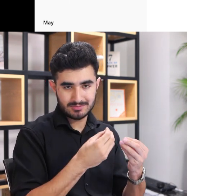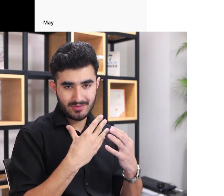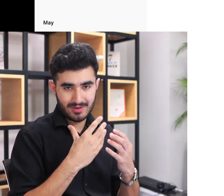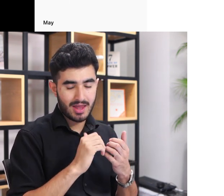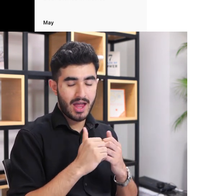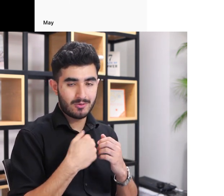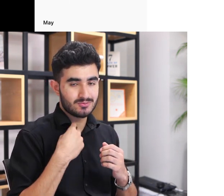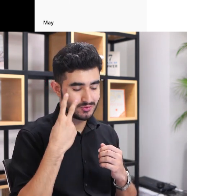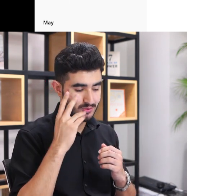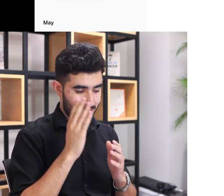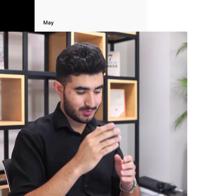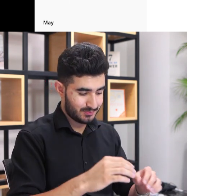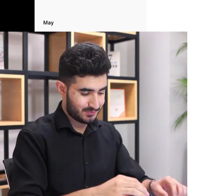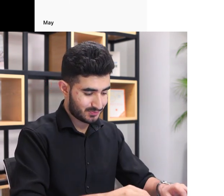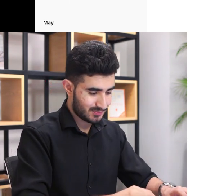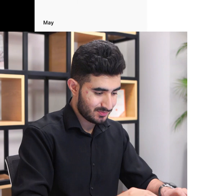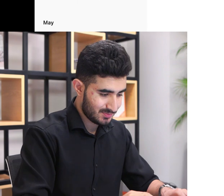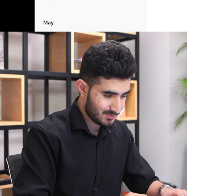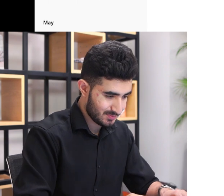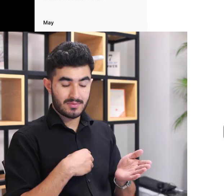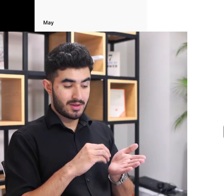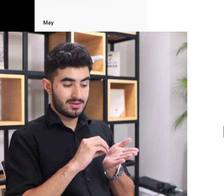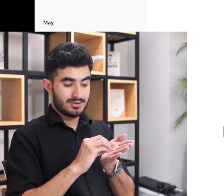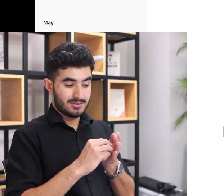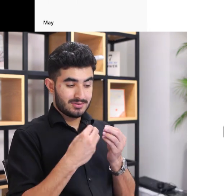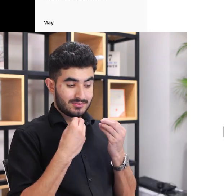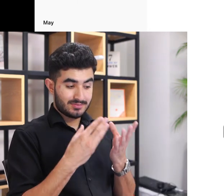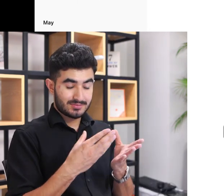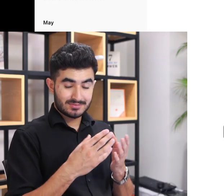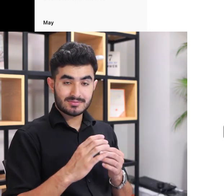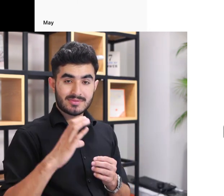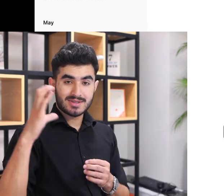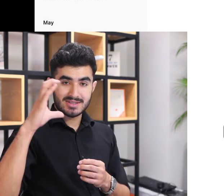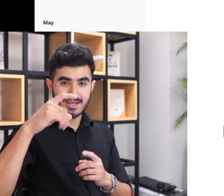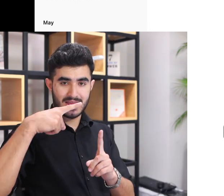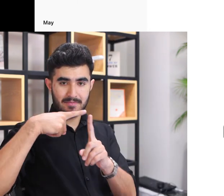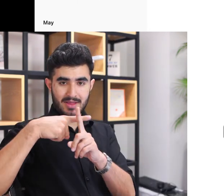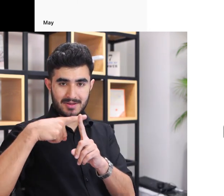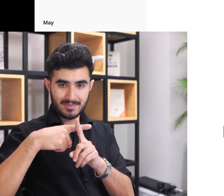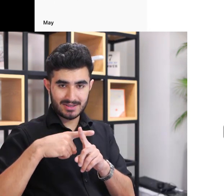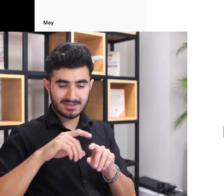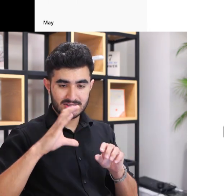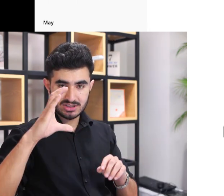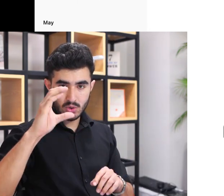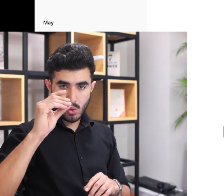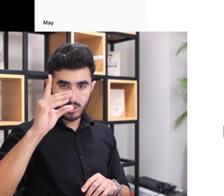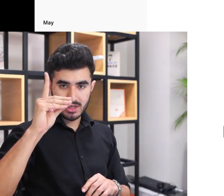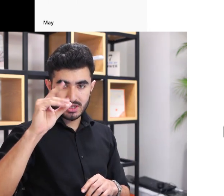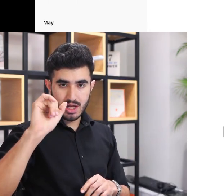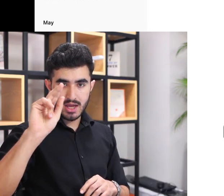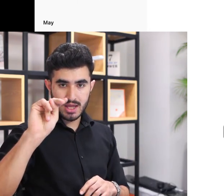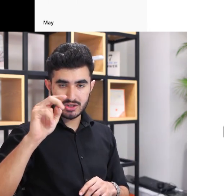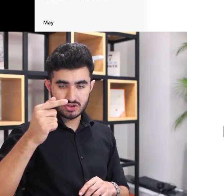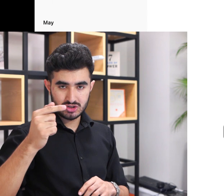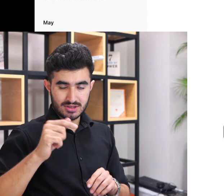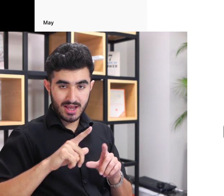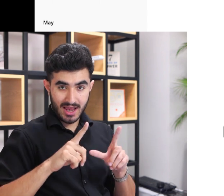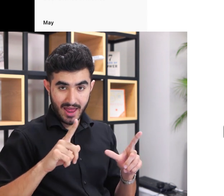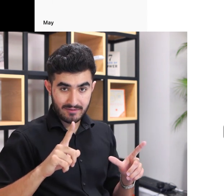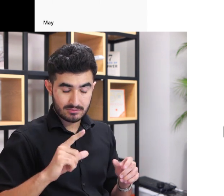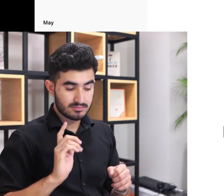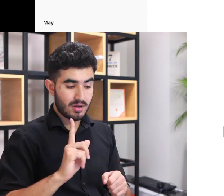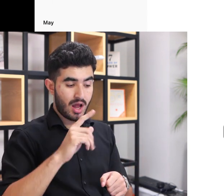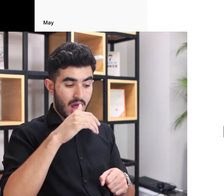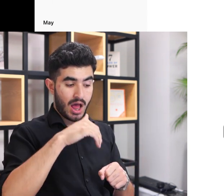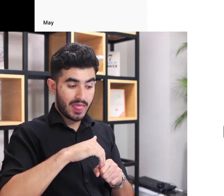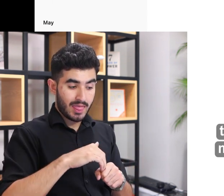is write a prompt, and it gives us the code. Let me show you how. I have written the prompt to design a C++